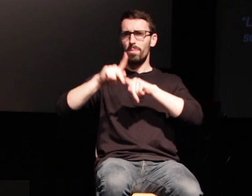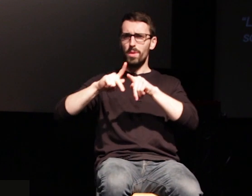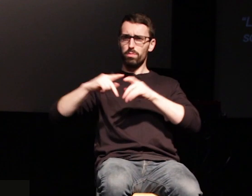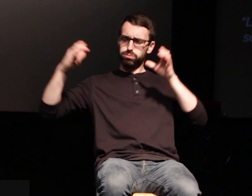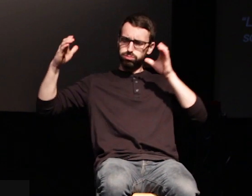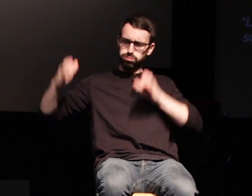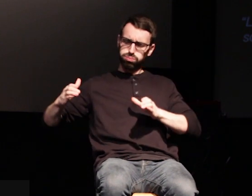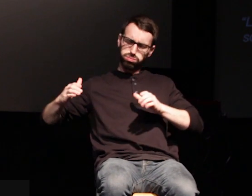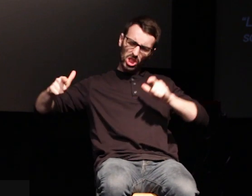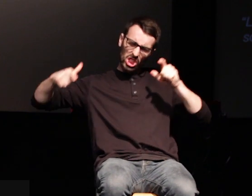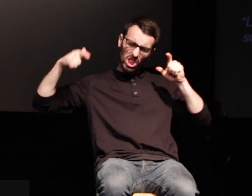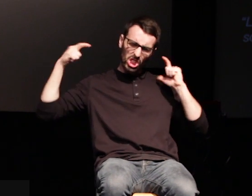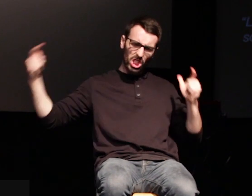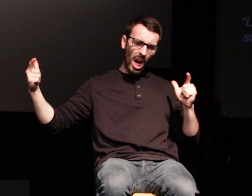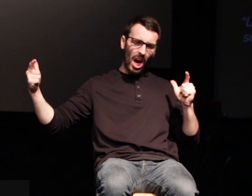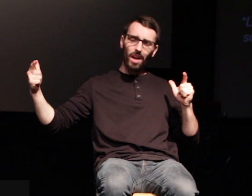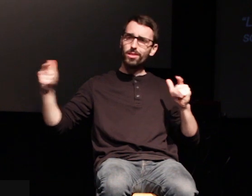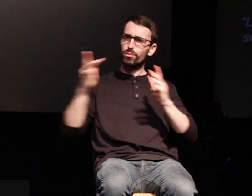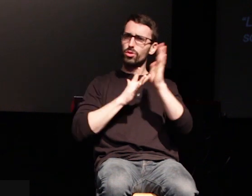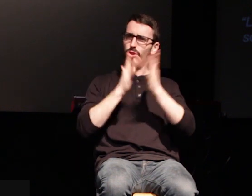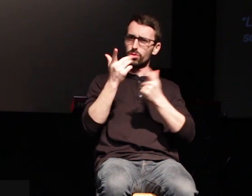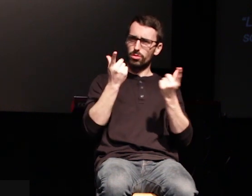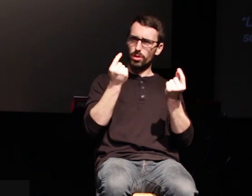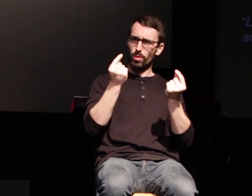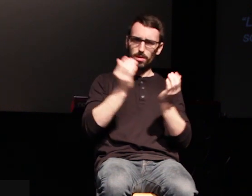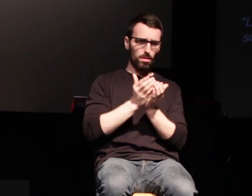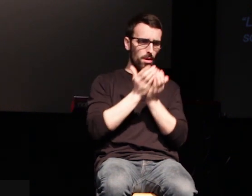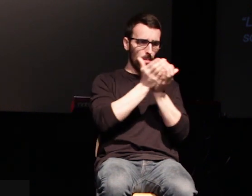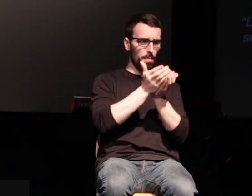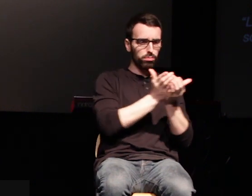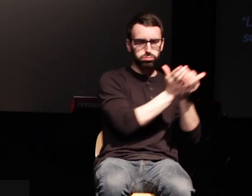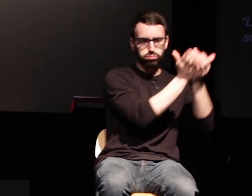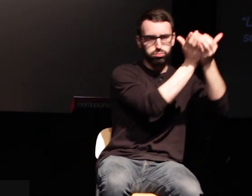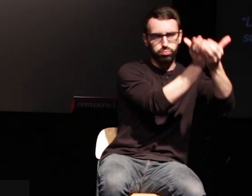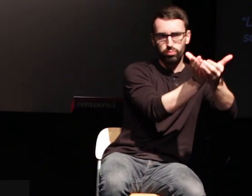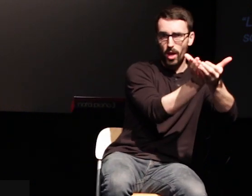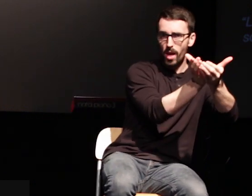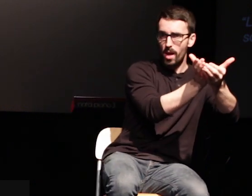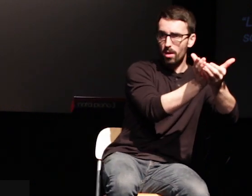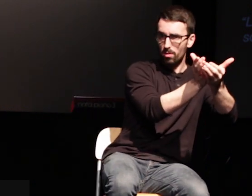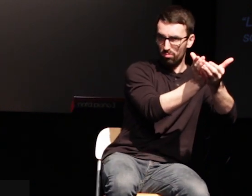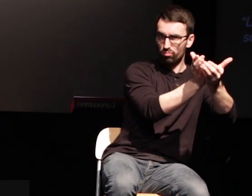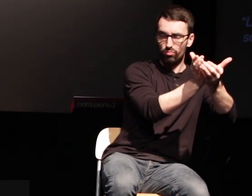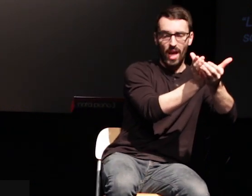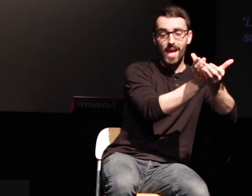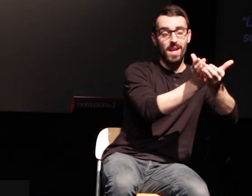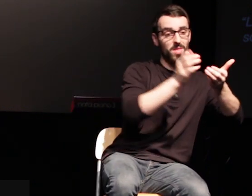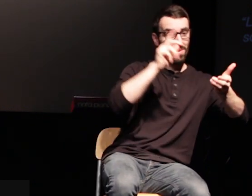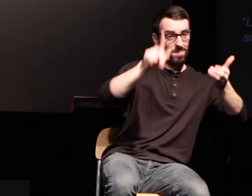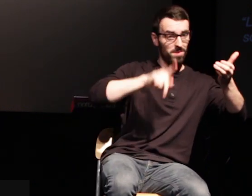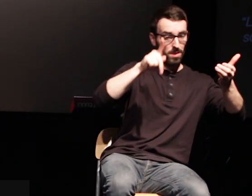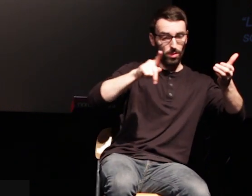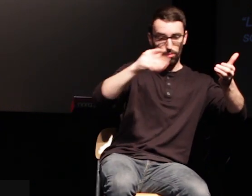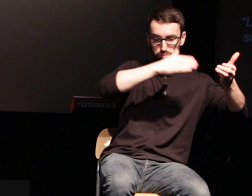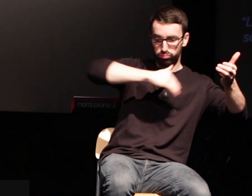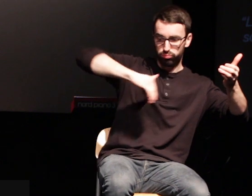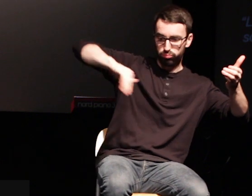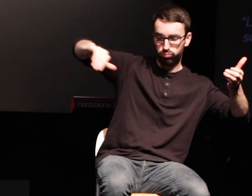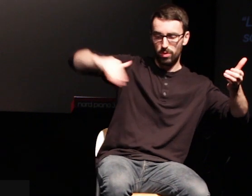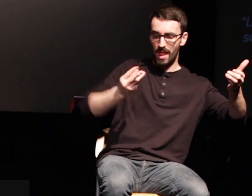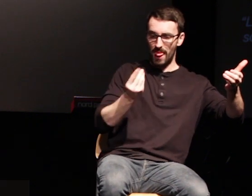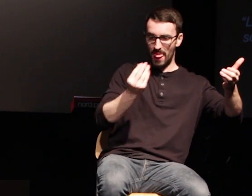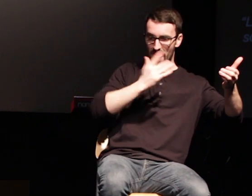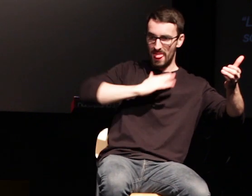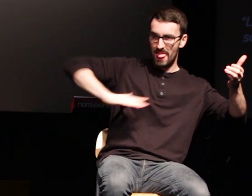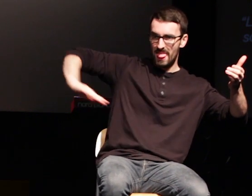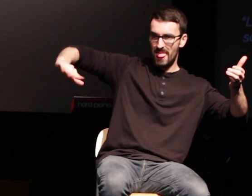that he got into a boat and sat in it out on the lake while all the people were along the shore at the water's edge. Greek is such a